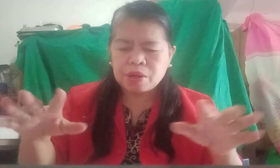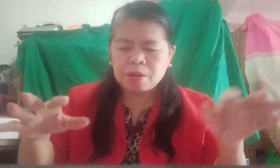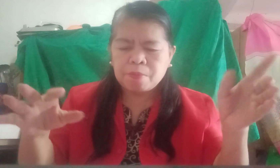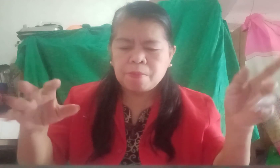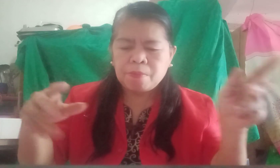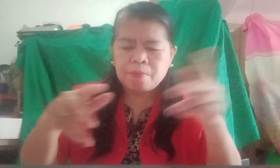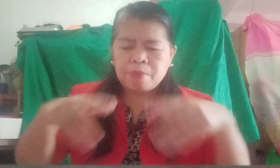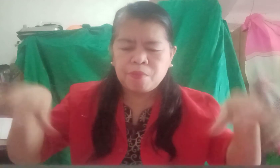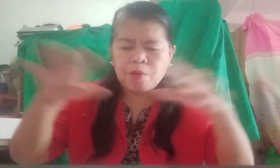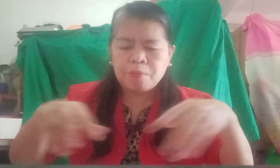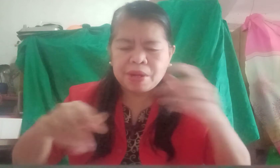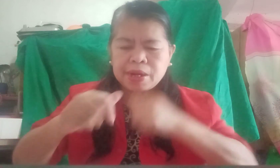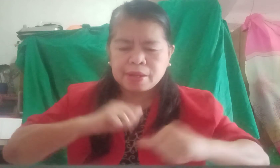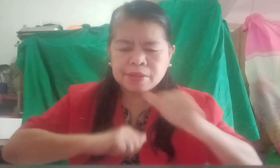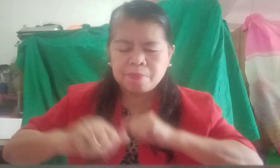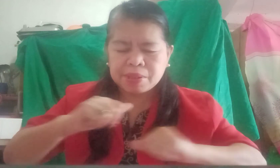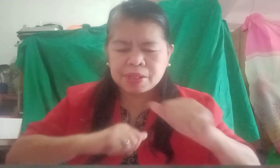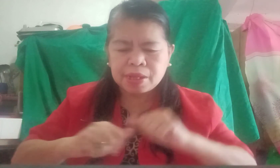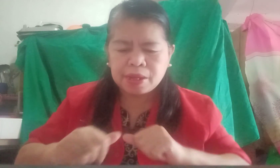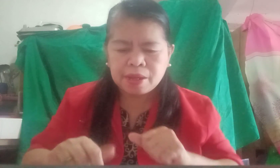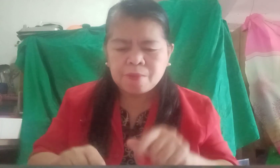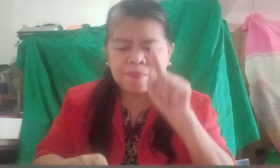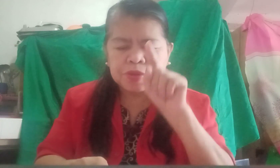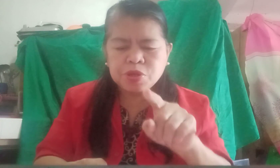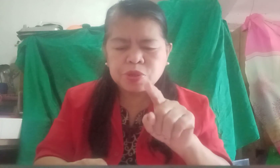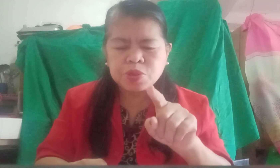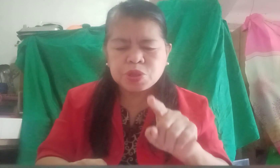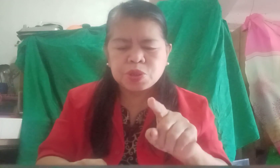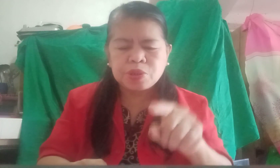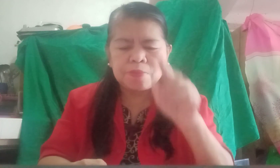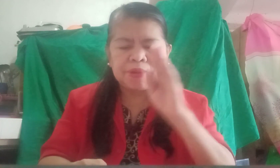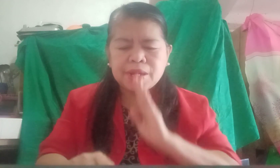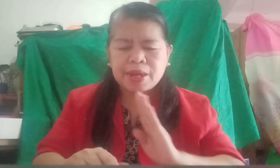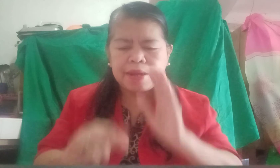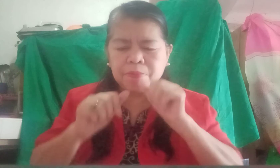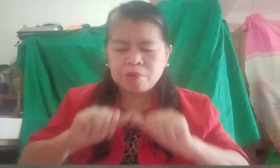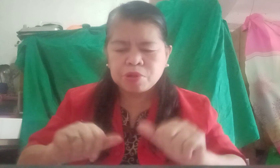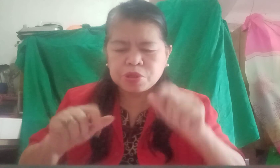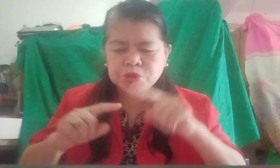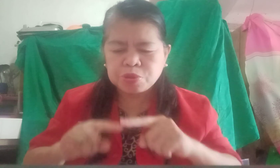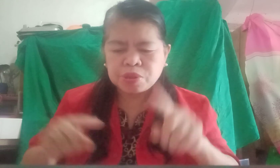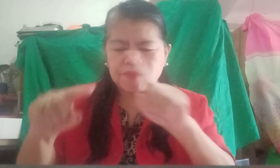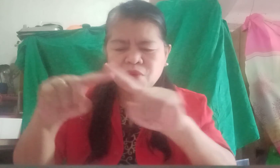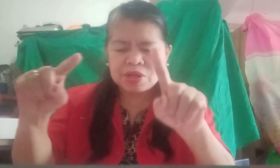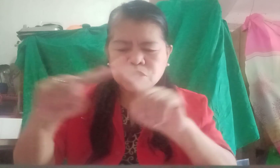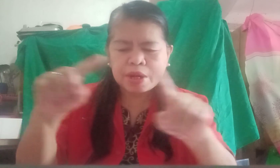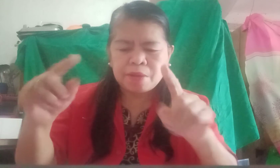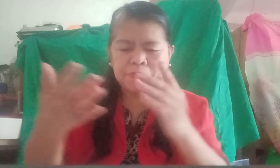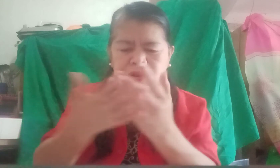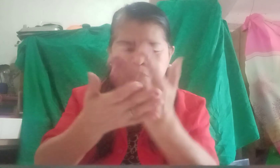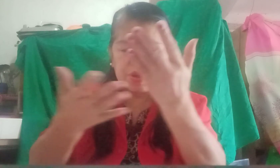after performing the activity, you should be able to differentiate